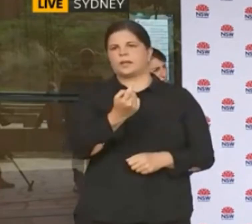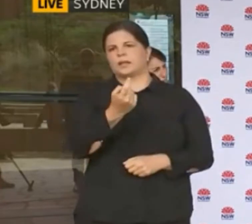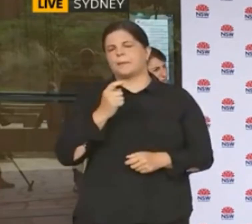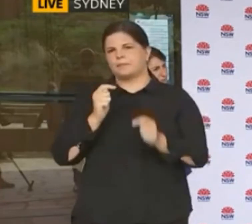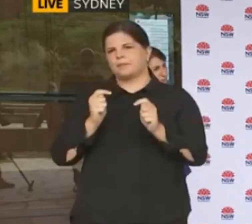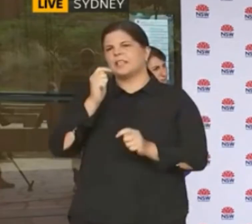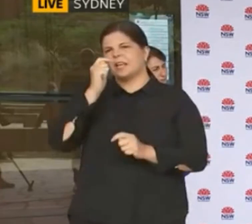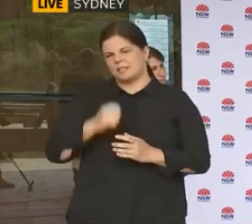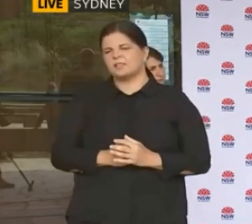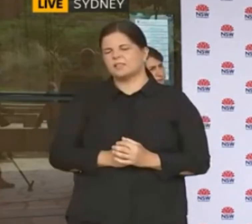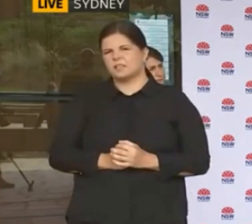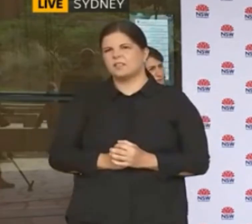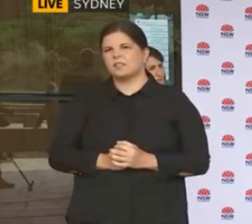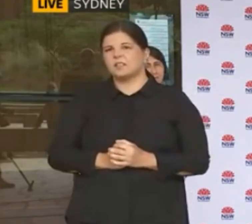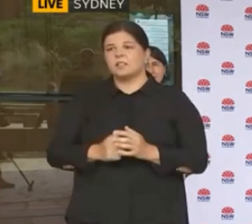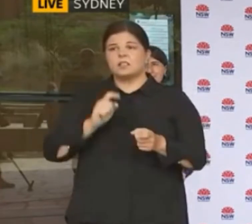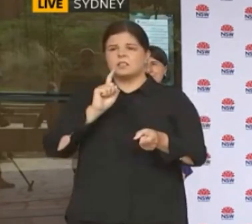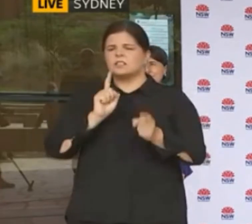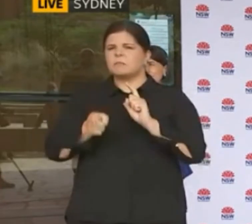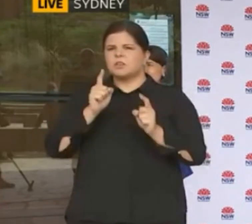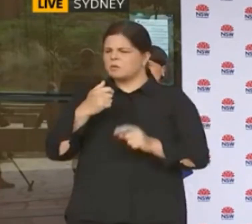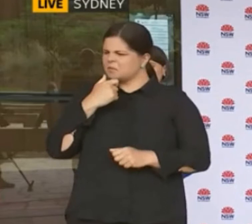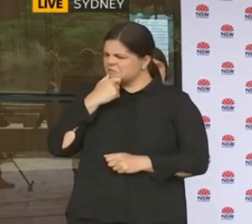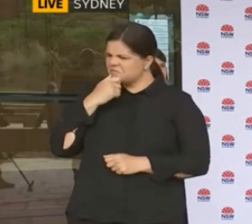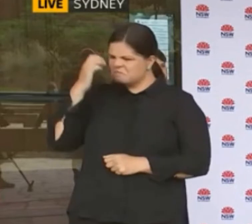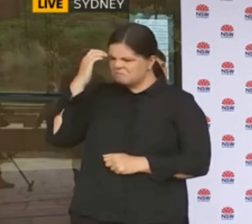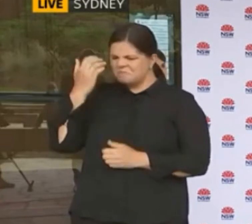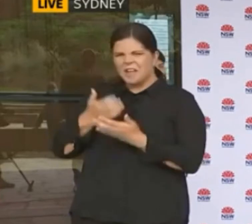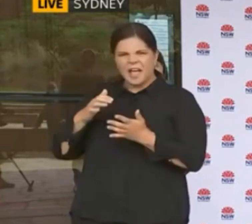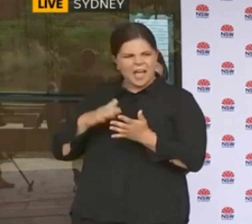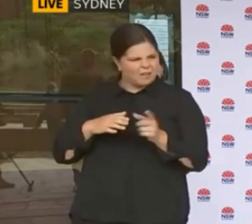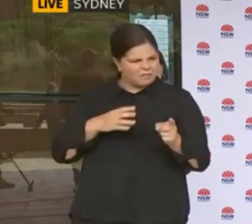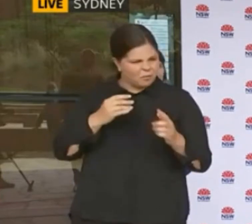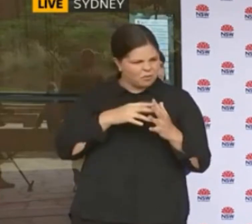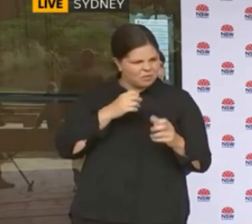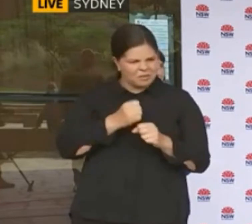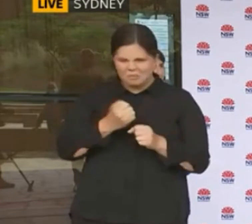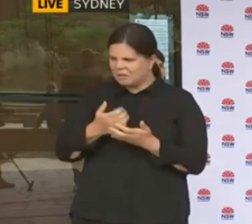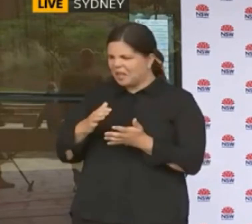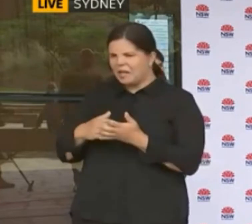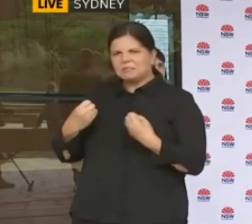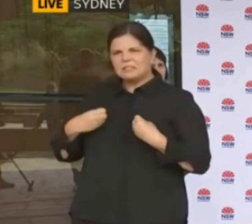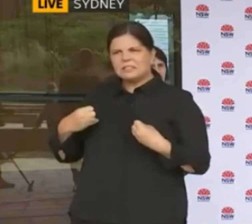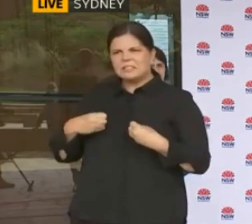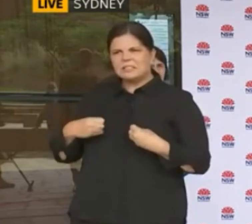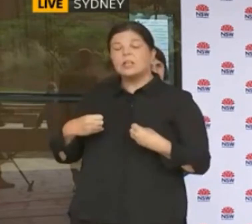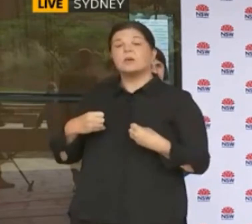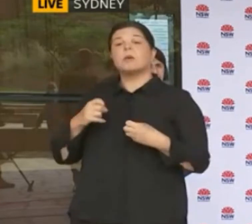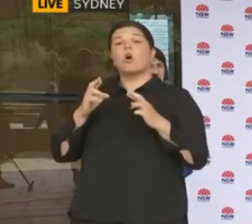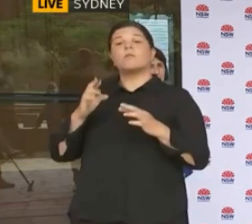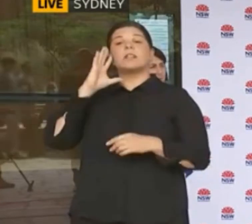often we have a period where we don't understand the linkages, but by later in the afternoon we're hoping with the cooperation of